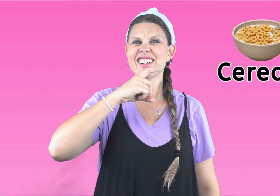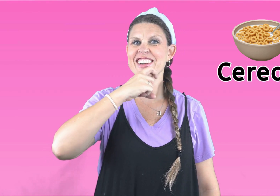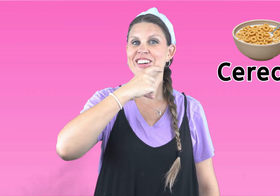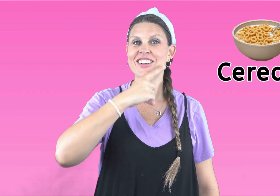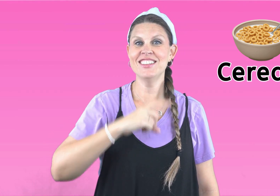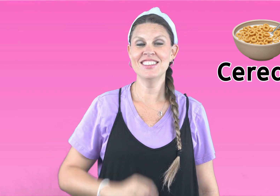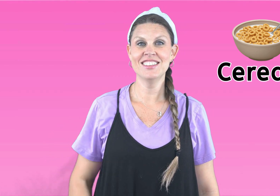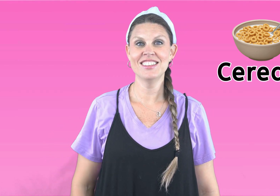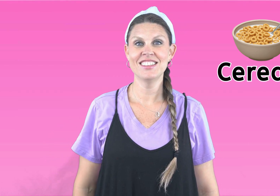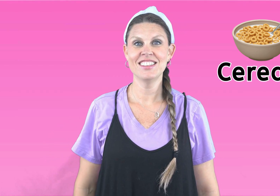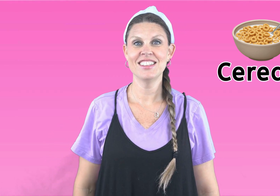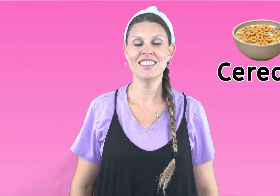Cereal,